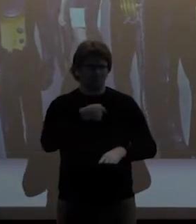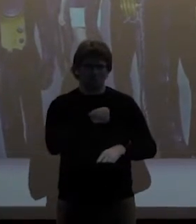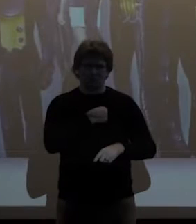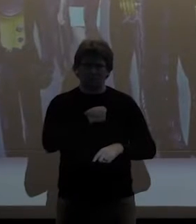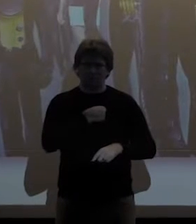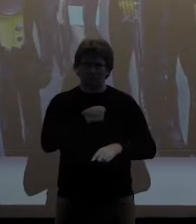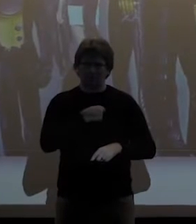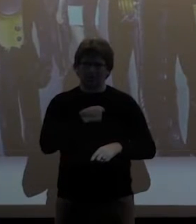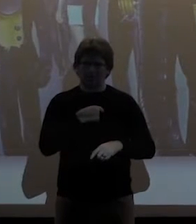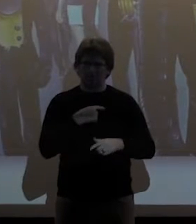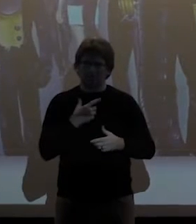in.